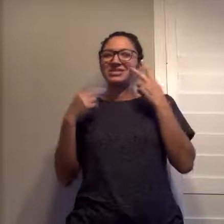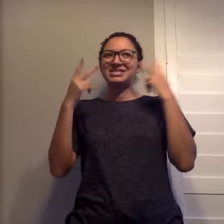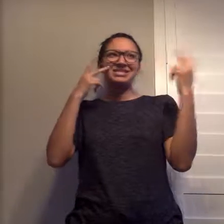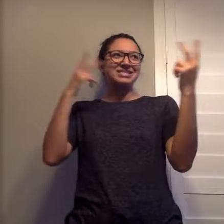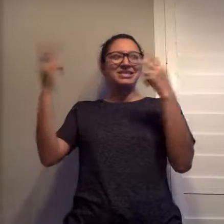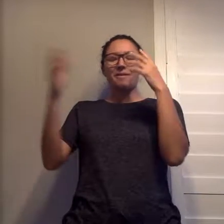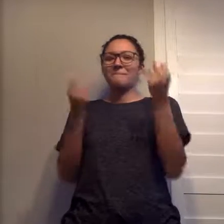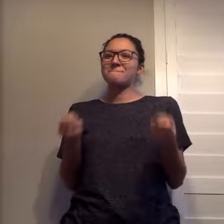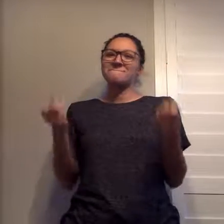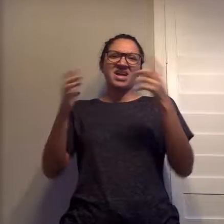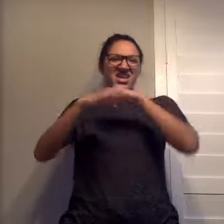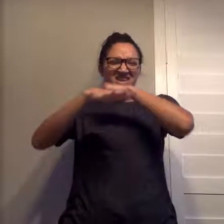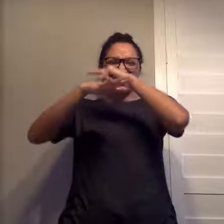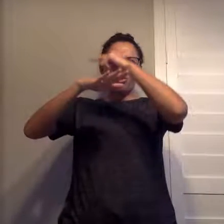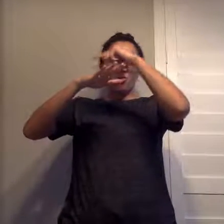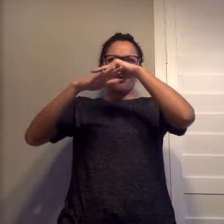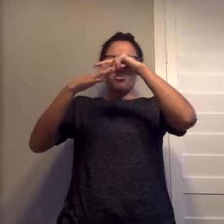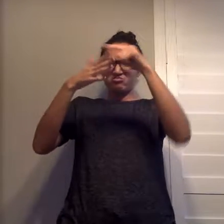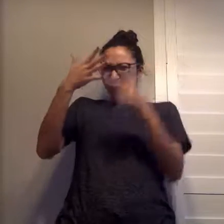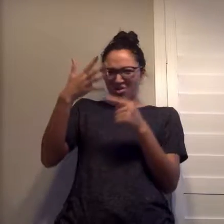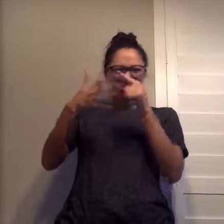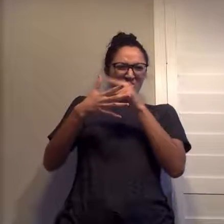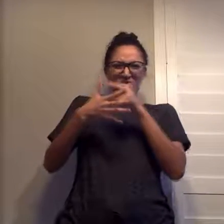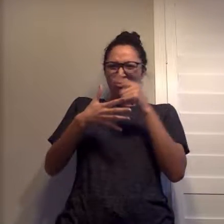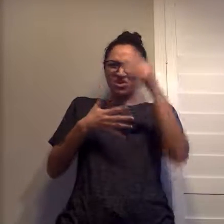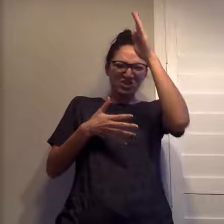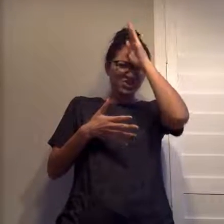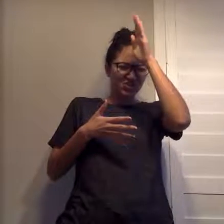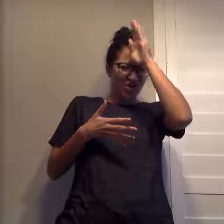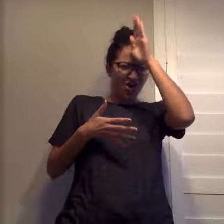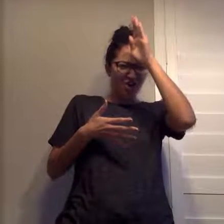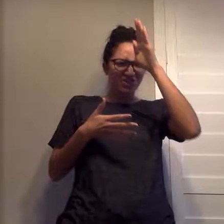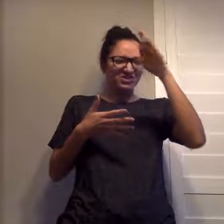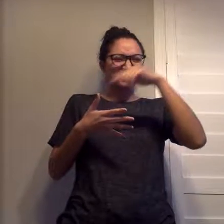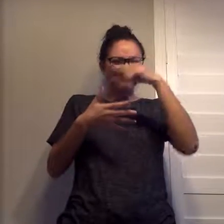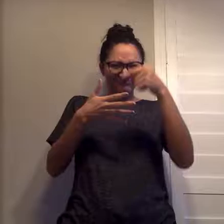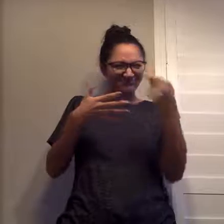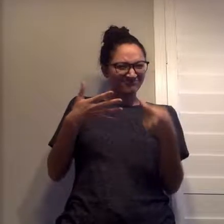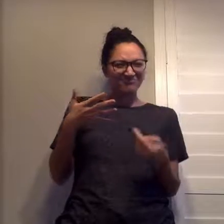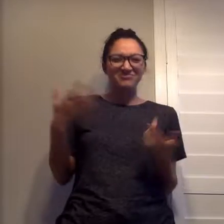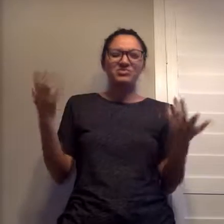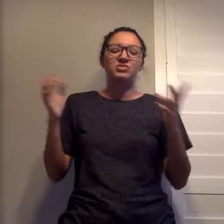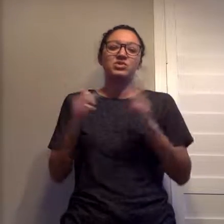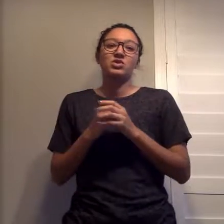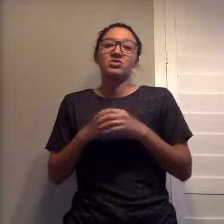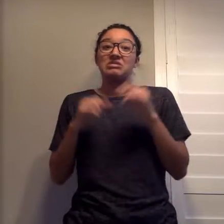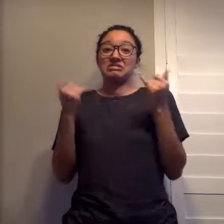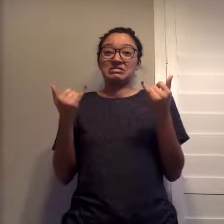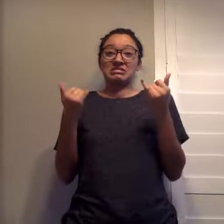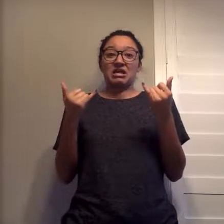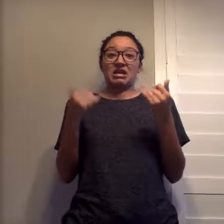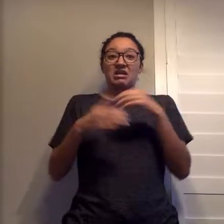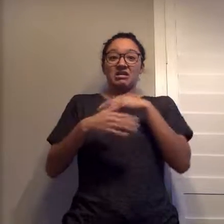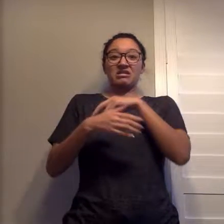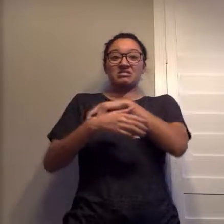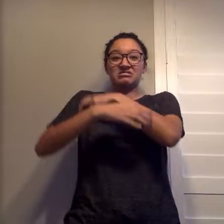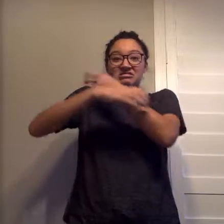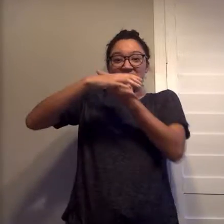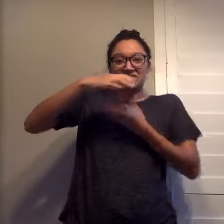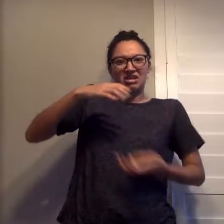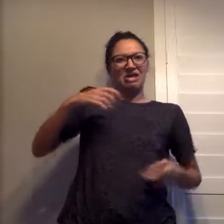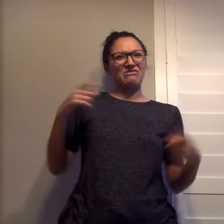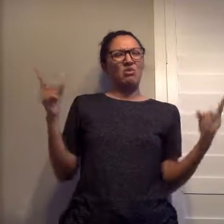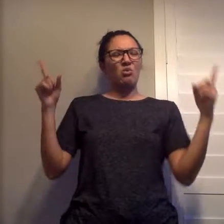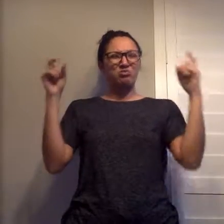hammerhead sharks. Today's dive was particularly tricky. The surge was terrible. You had to have your camera rig